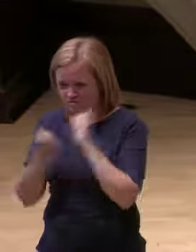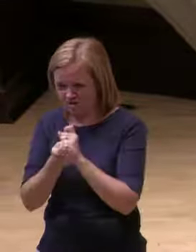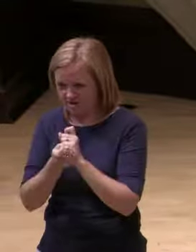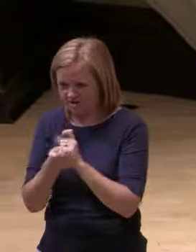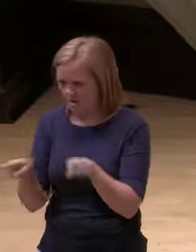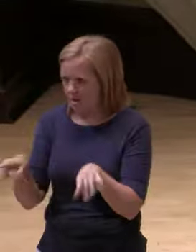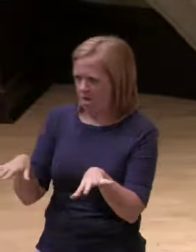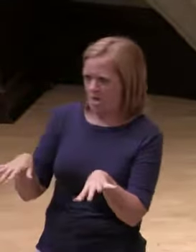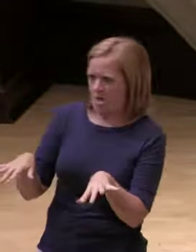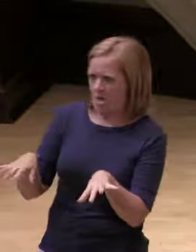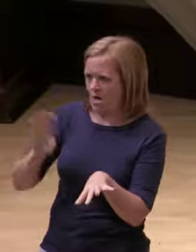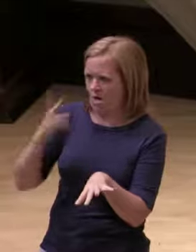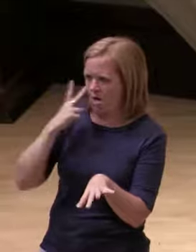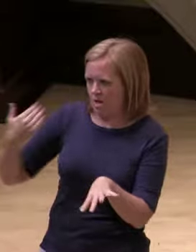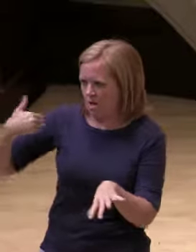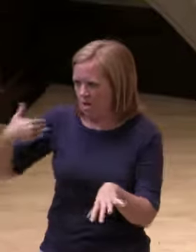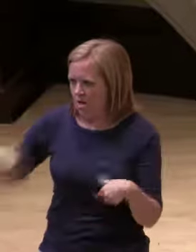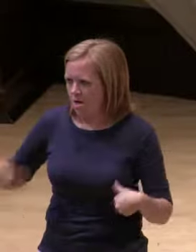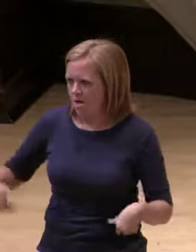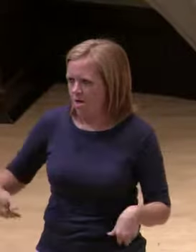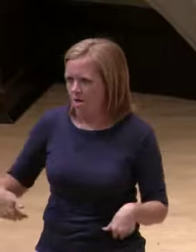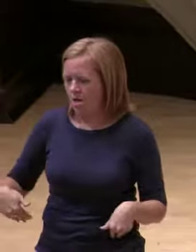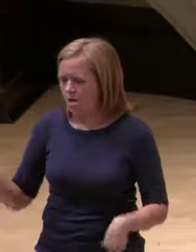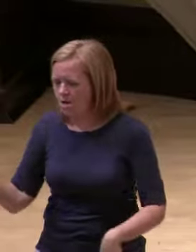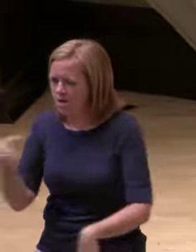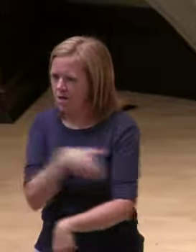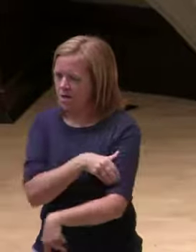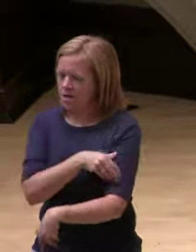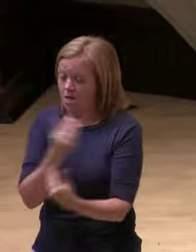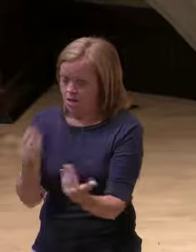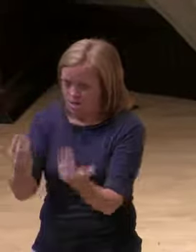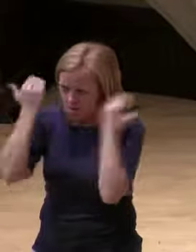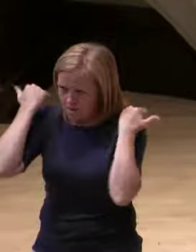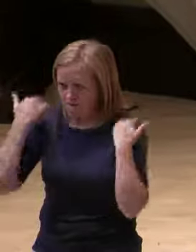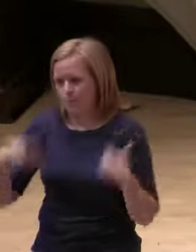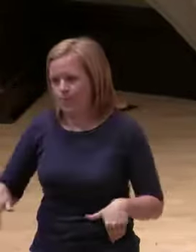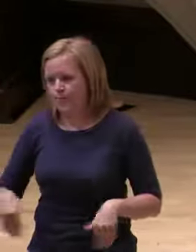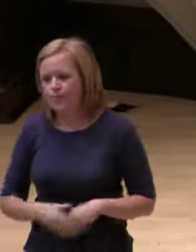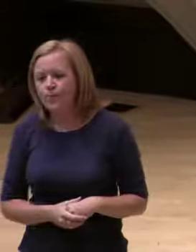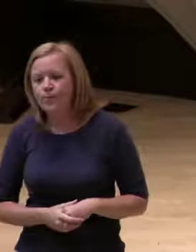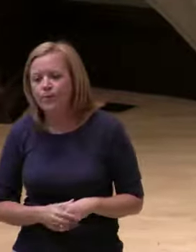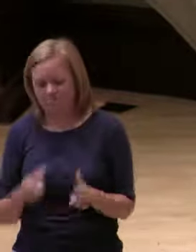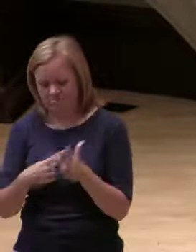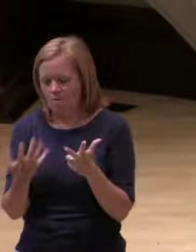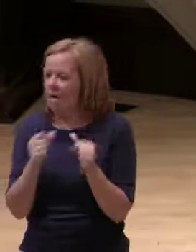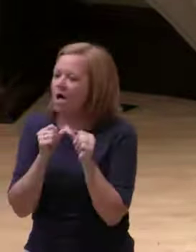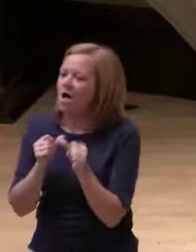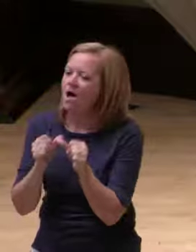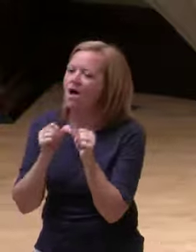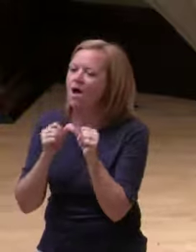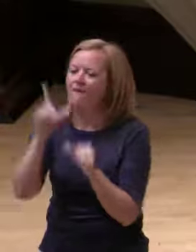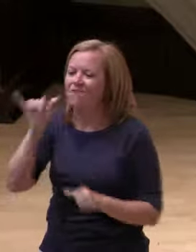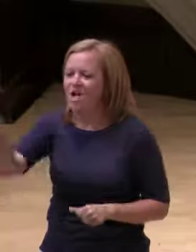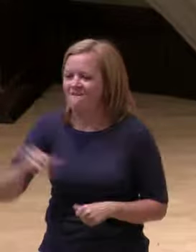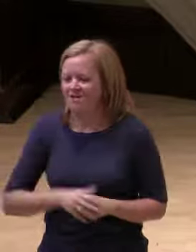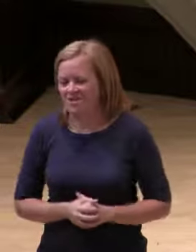never experienced him before. It was powerful and overwhelming, and they wanted it to last